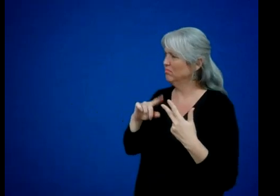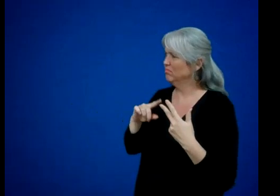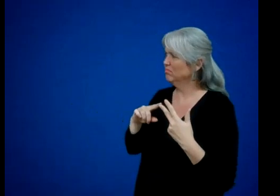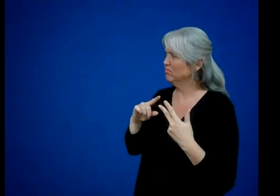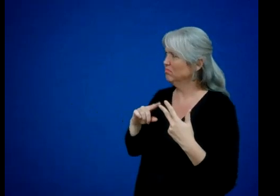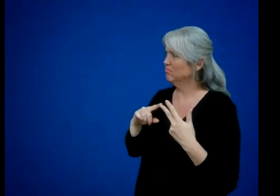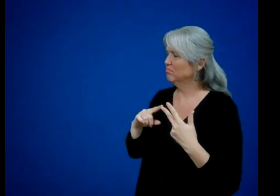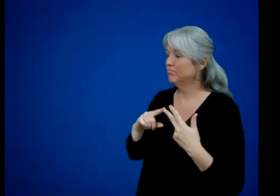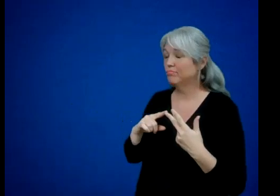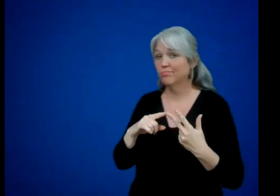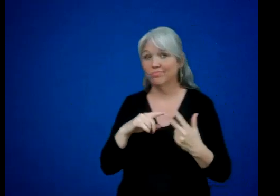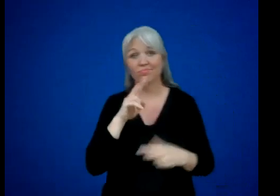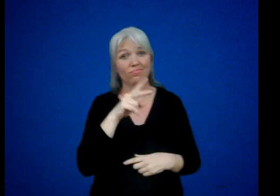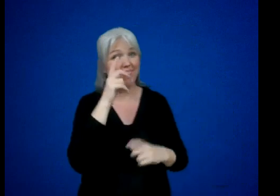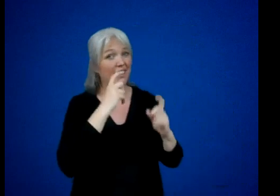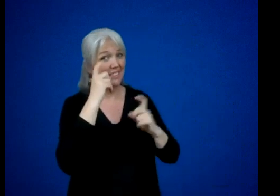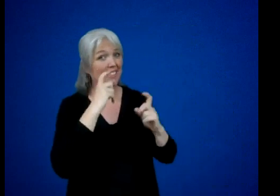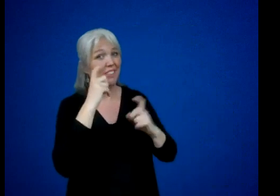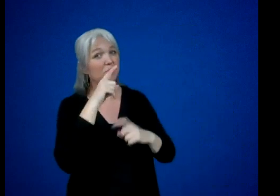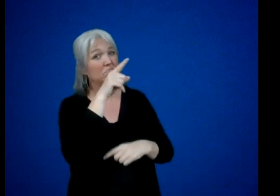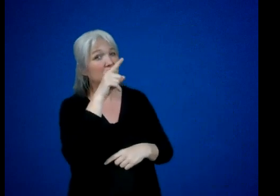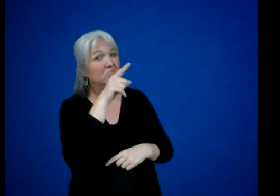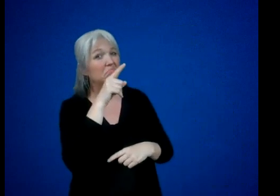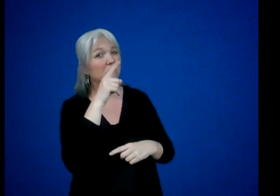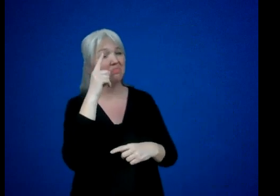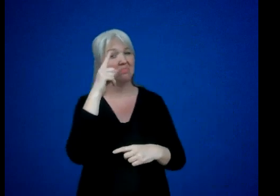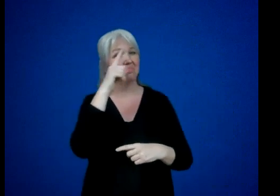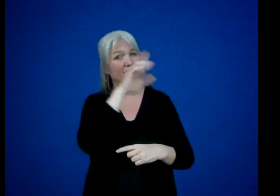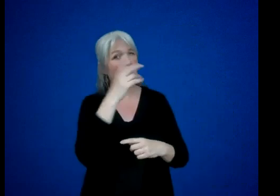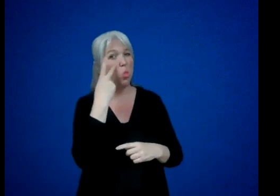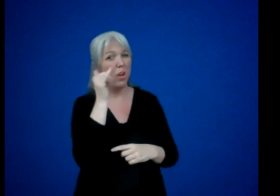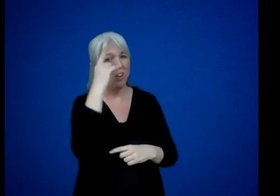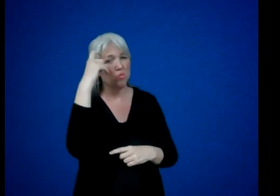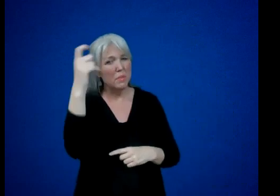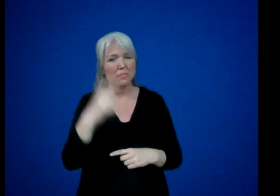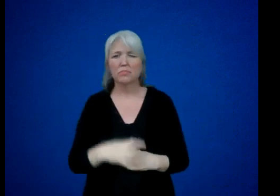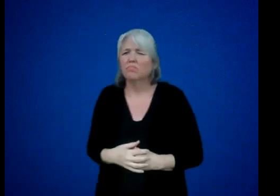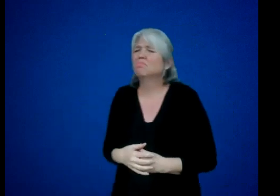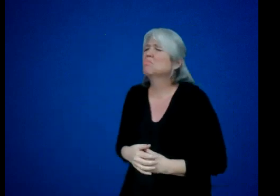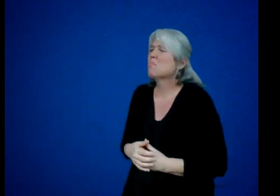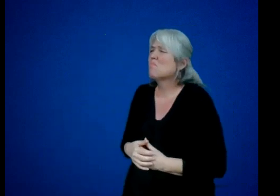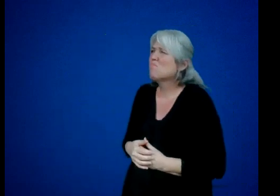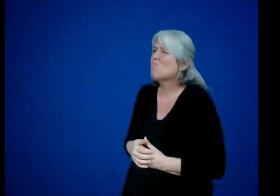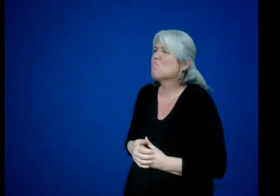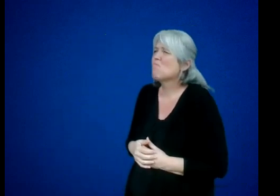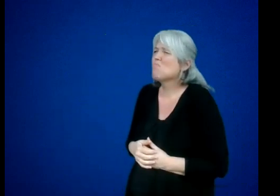could see the preacher getting further and further away. He was hunching up his shoulders and lowering his